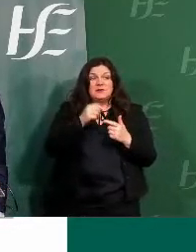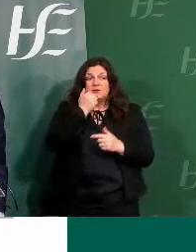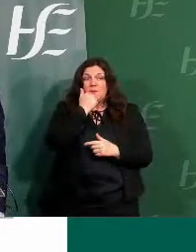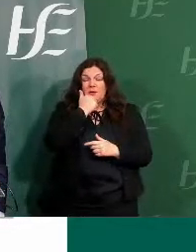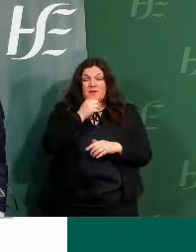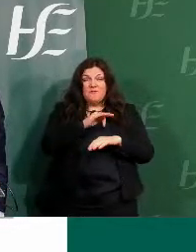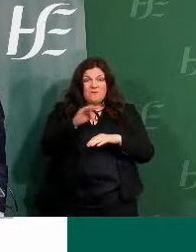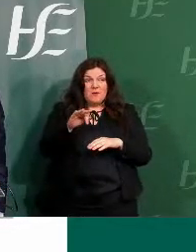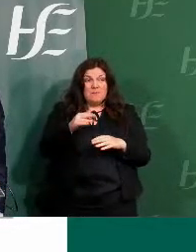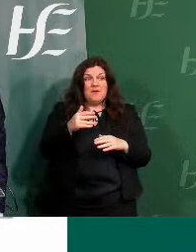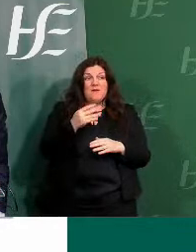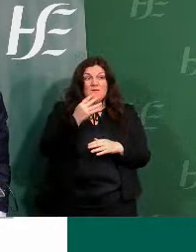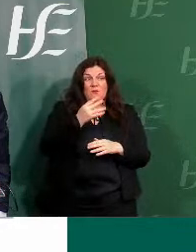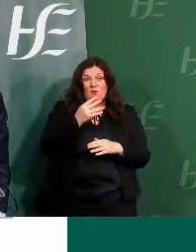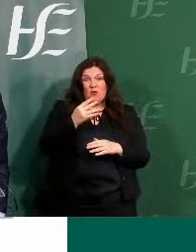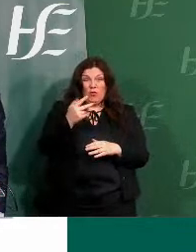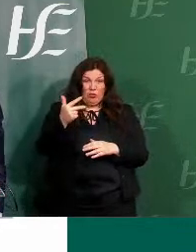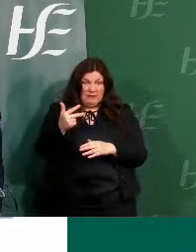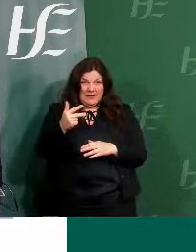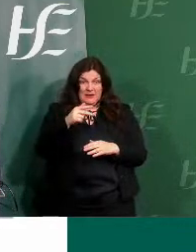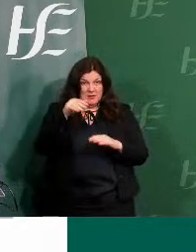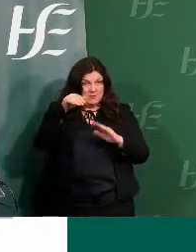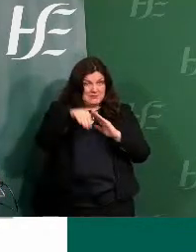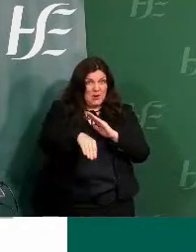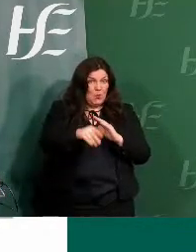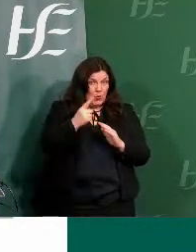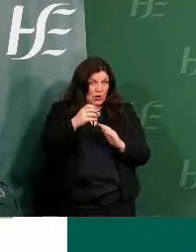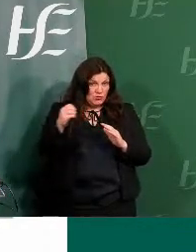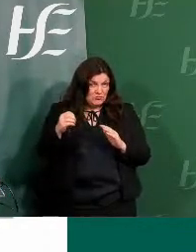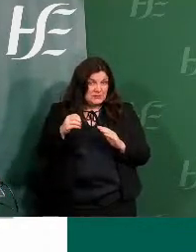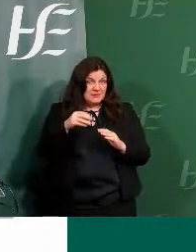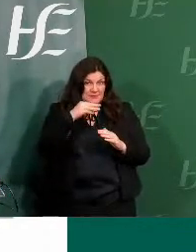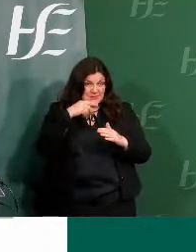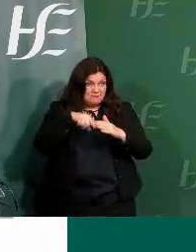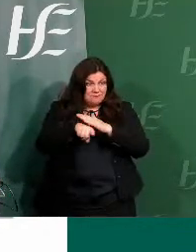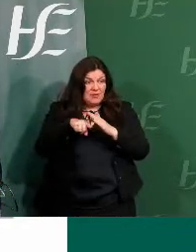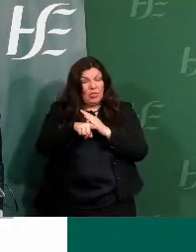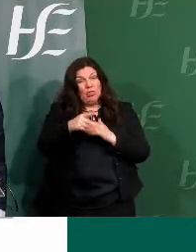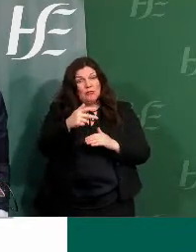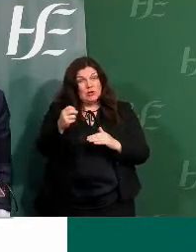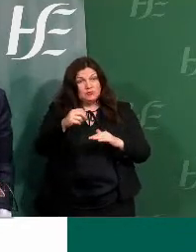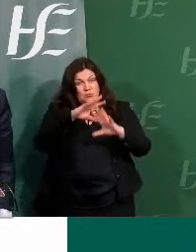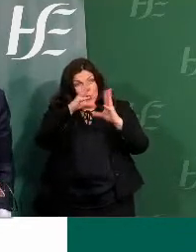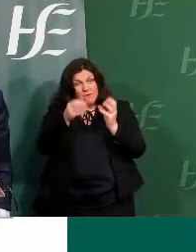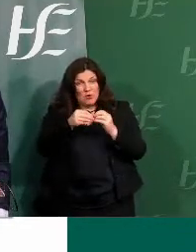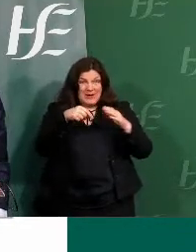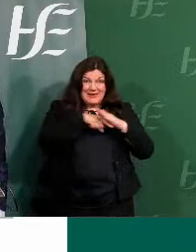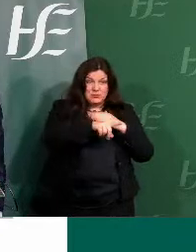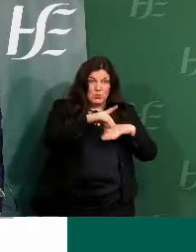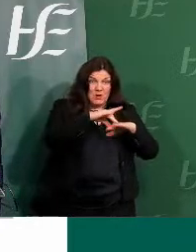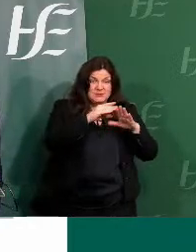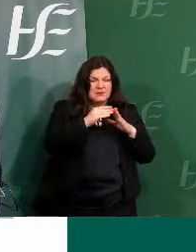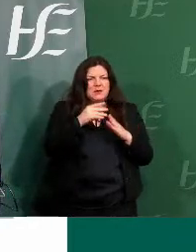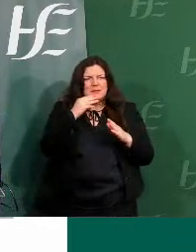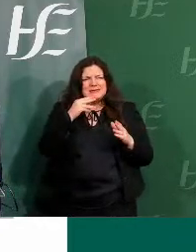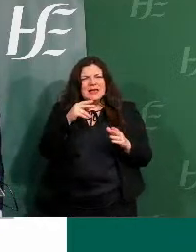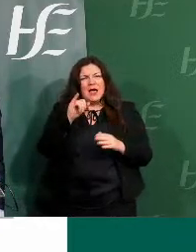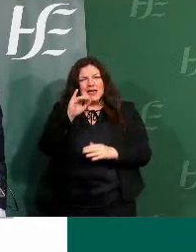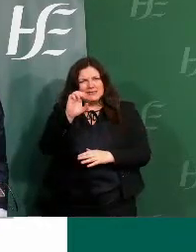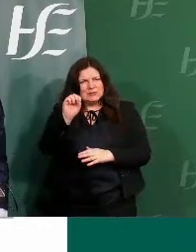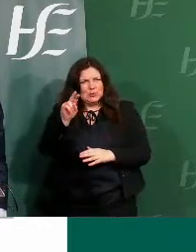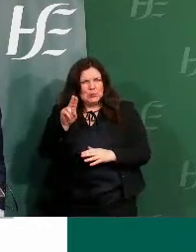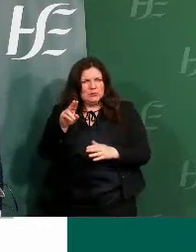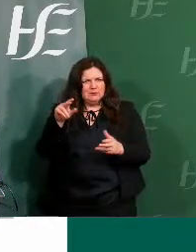443, down 100 from last week, with 300 admissions in the past week, and the total number in ICU, again, easing a bit, but bearing in mind that